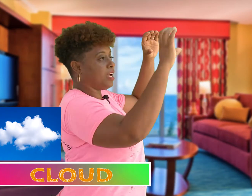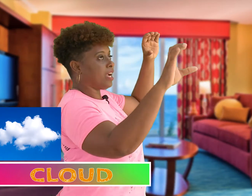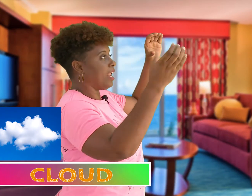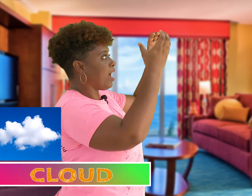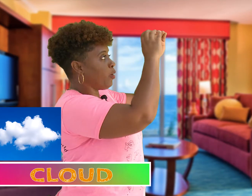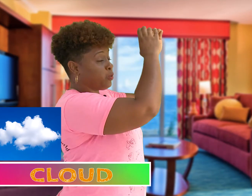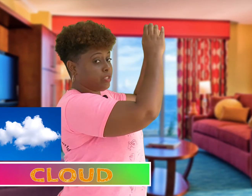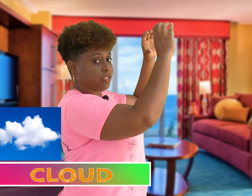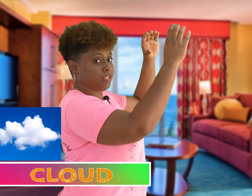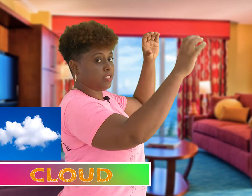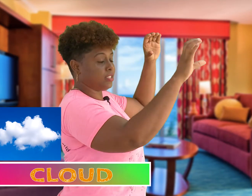Cloud.